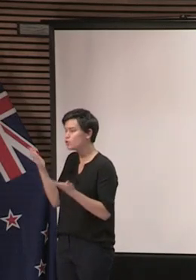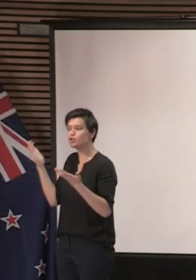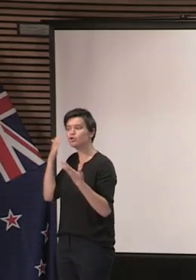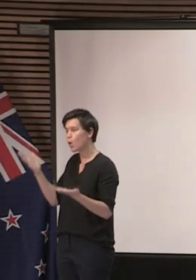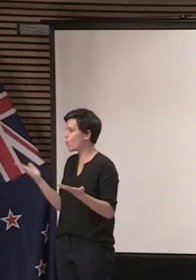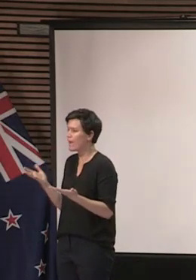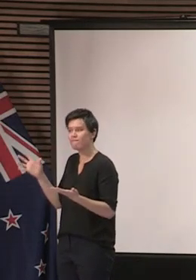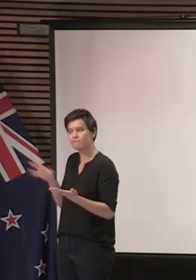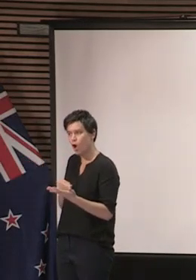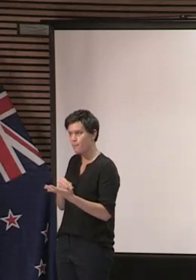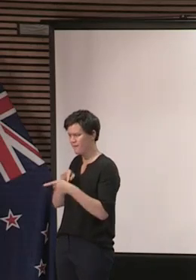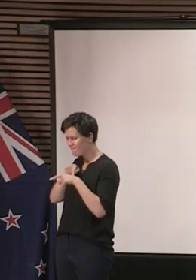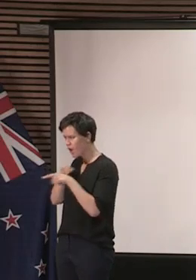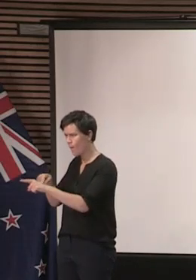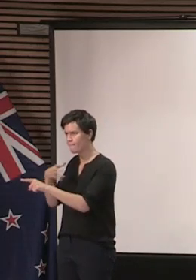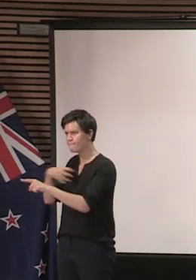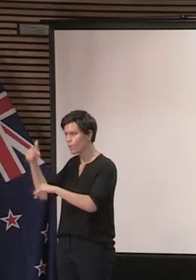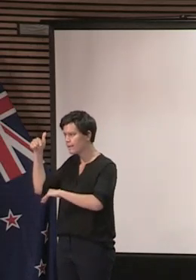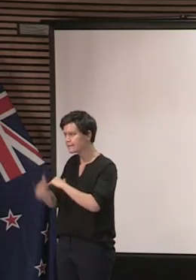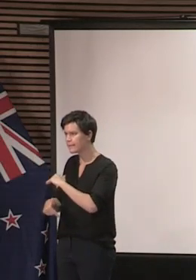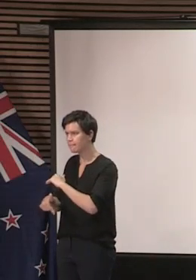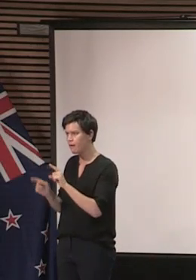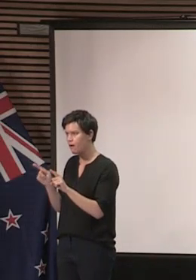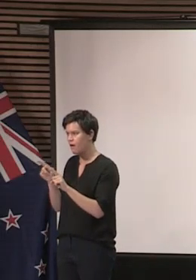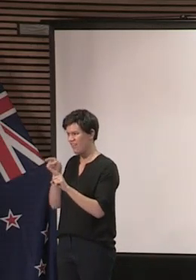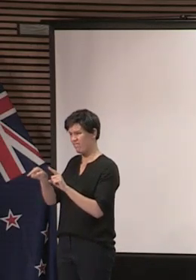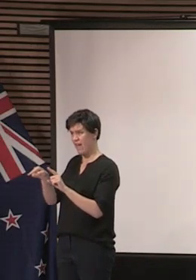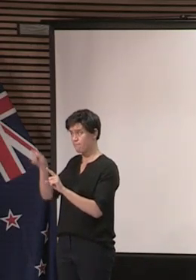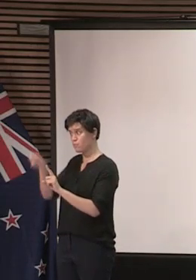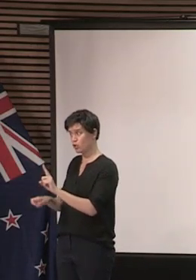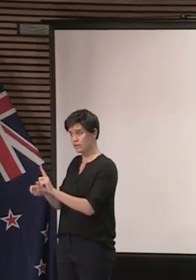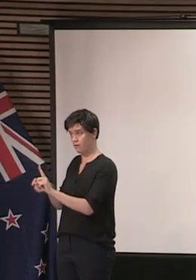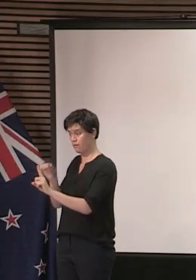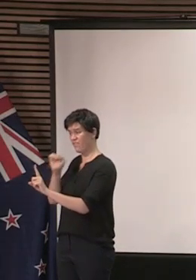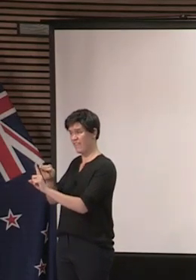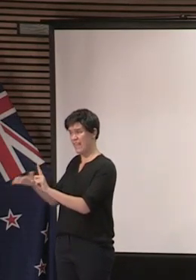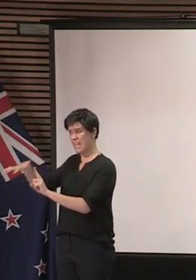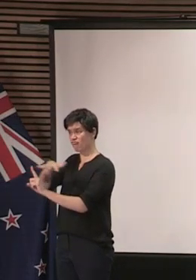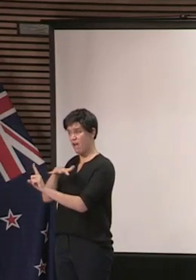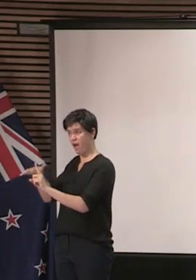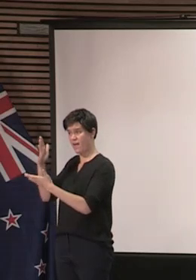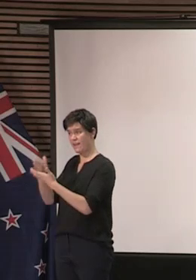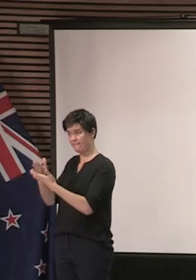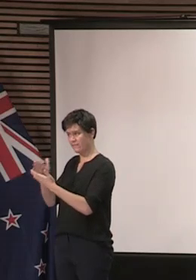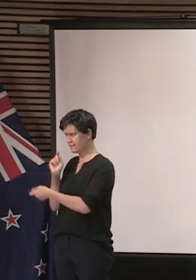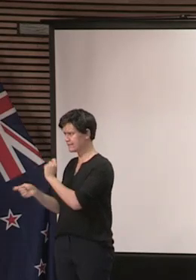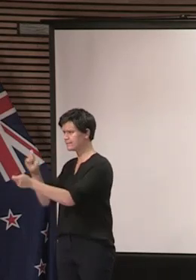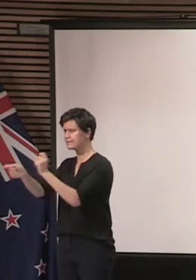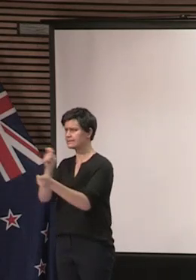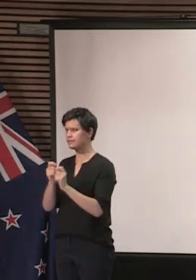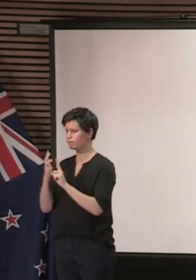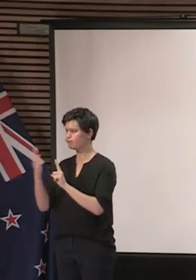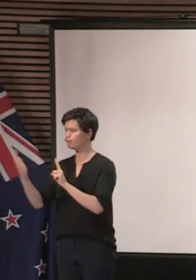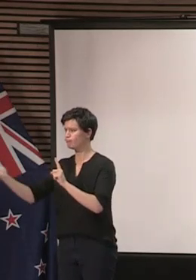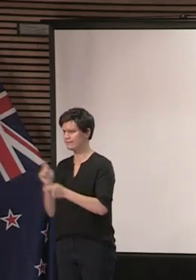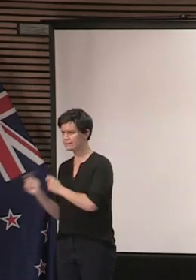to then test whether or not there is anything wider happening within those communities. But what I would say is this demonstrates